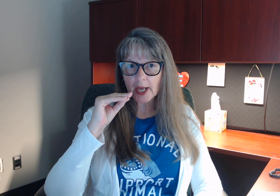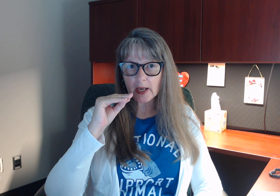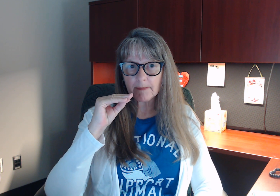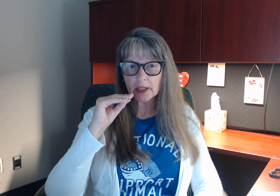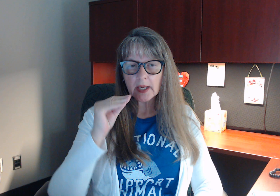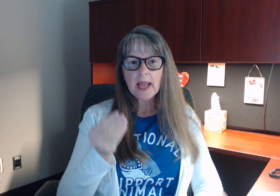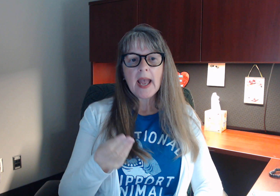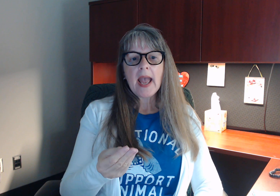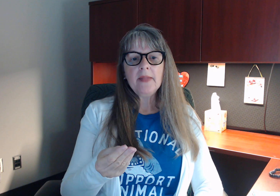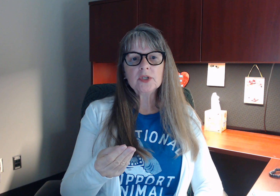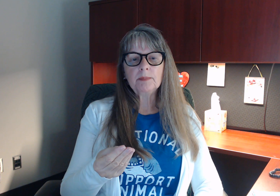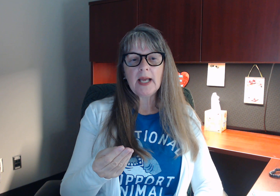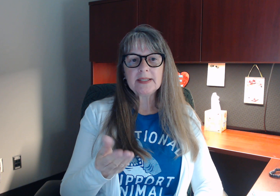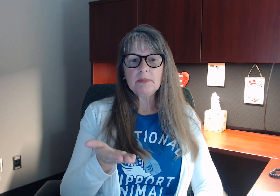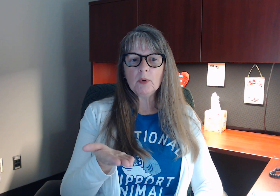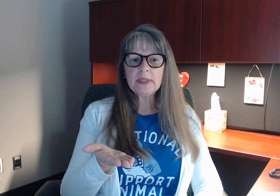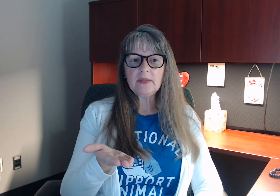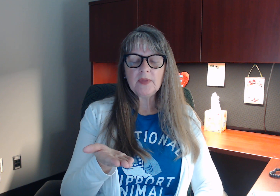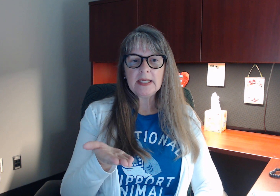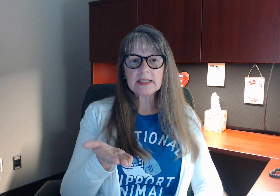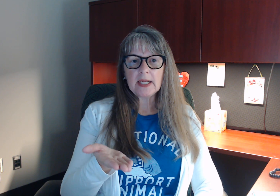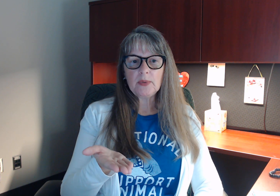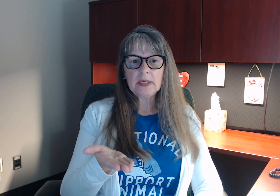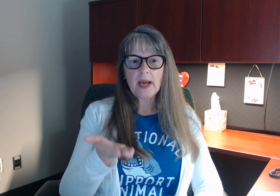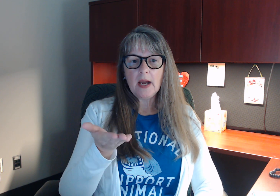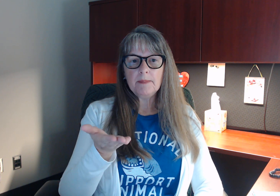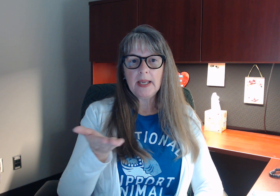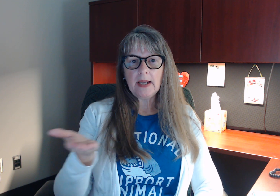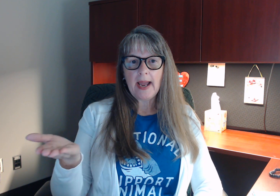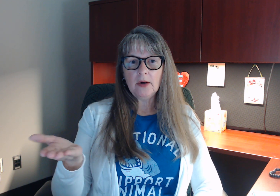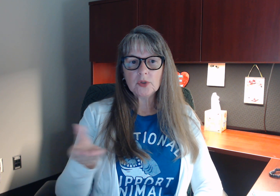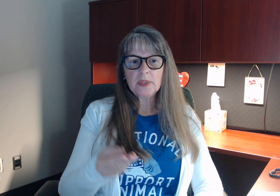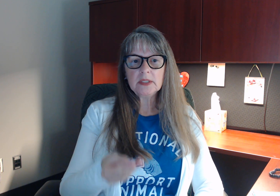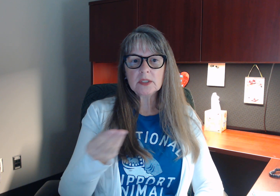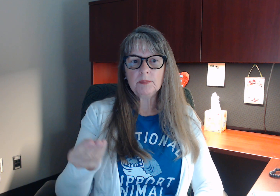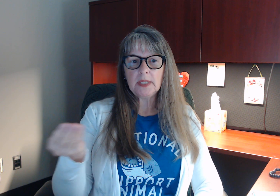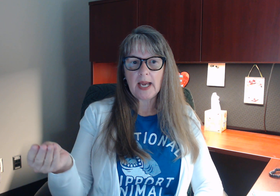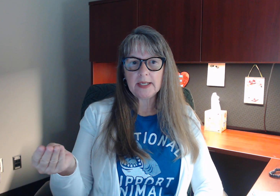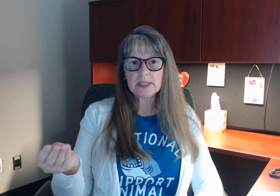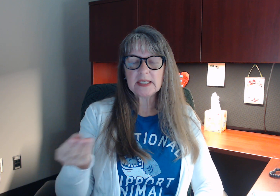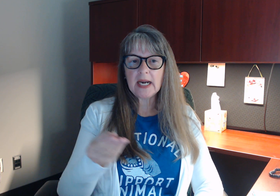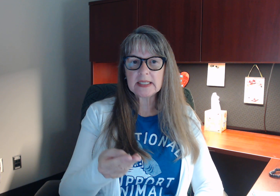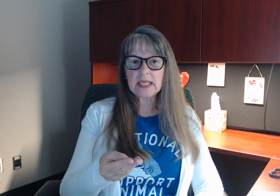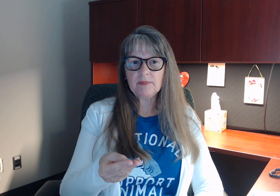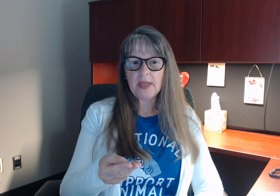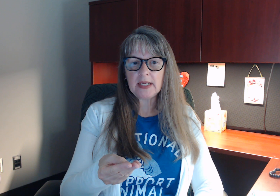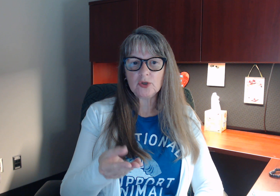shape, and then supplies. Remember, we did things like we did up and out. We did supplies. It's kind of the same thing. It's like